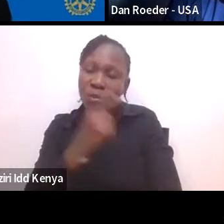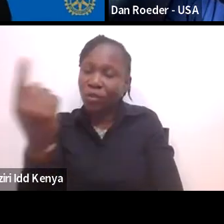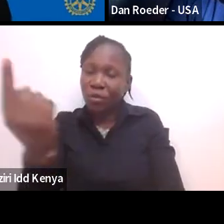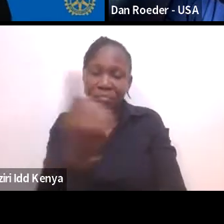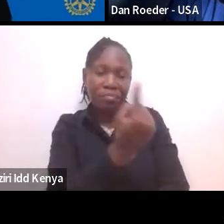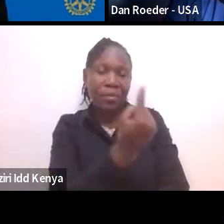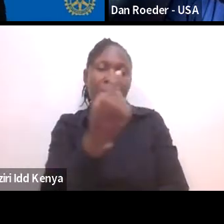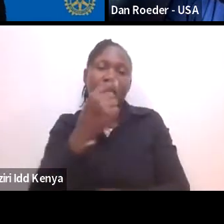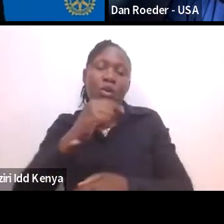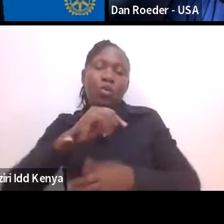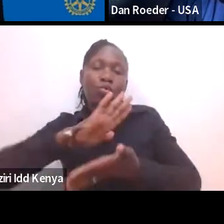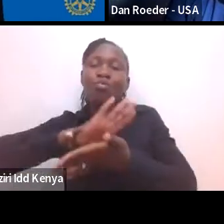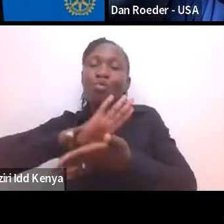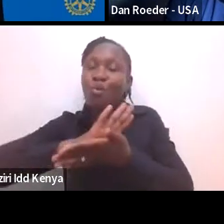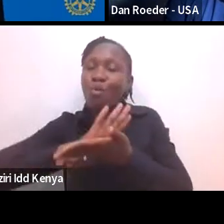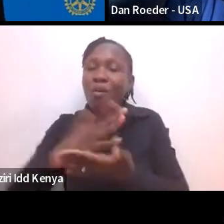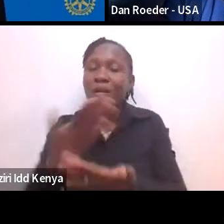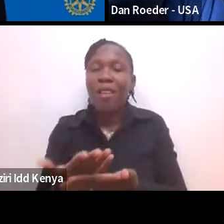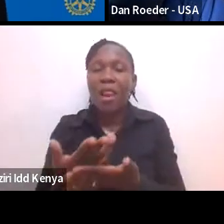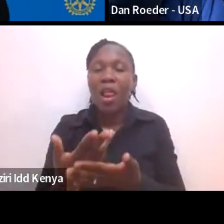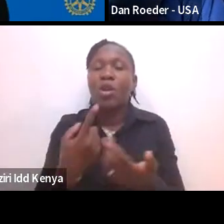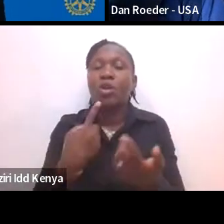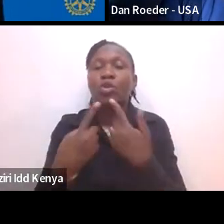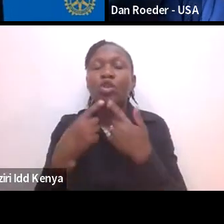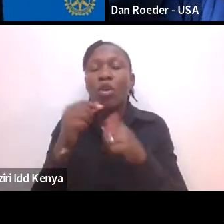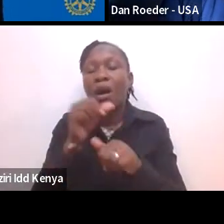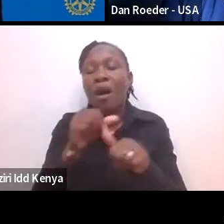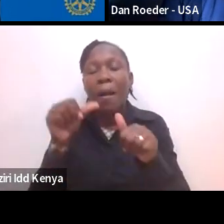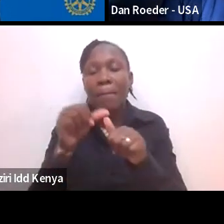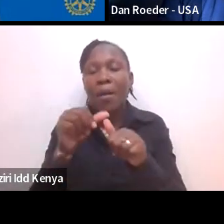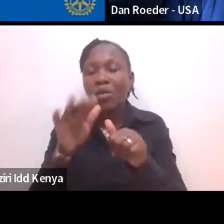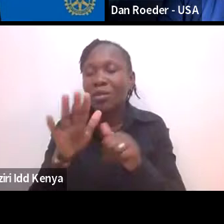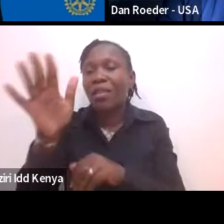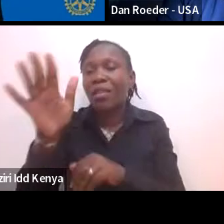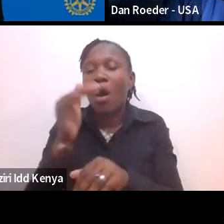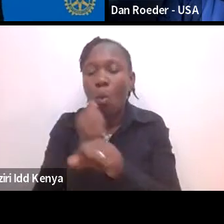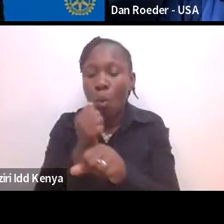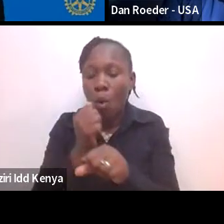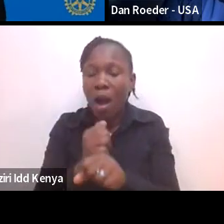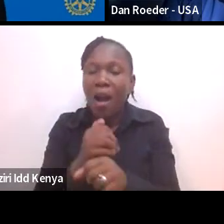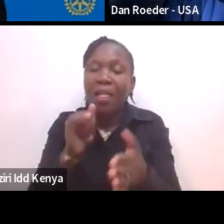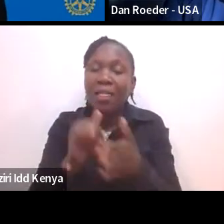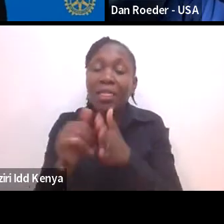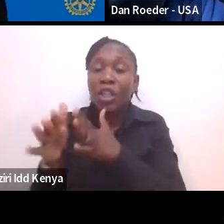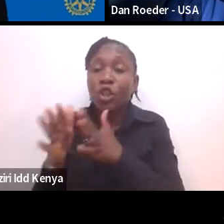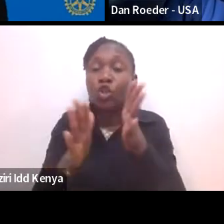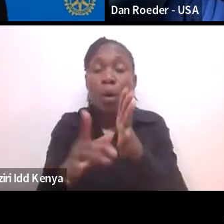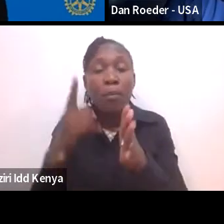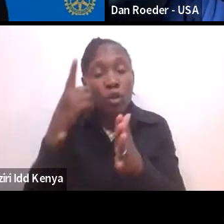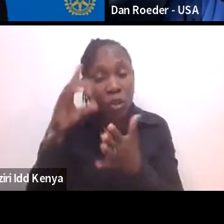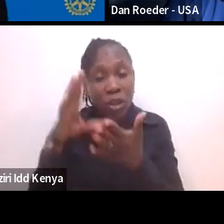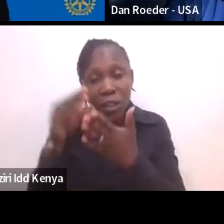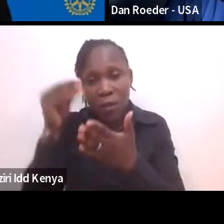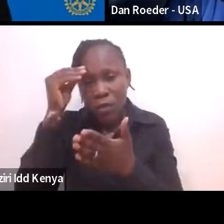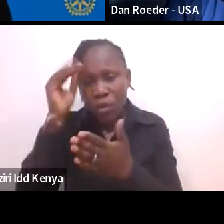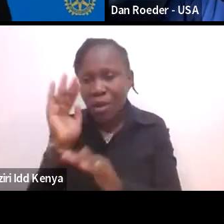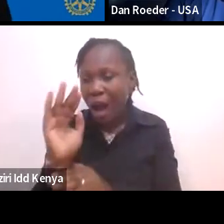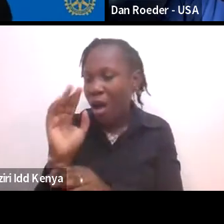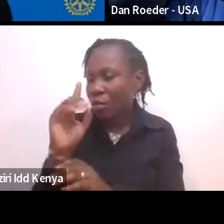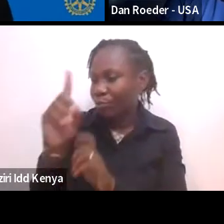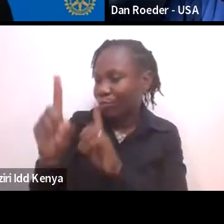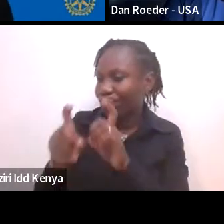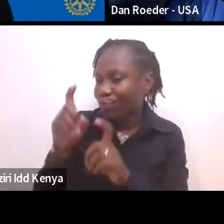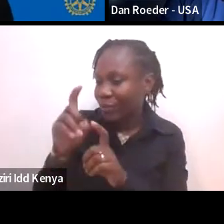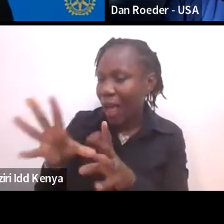and and talk about that. That is an opportunity for students to ask questions and learn